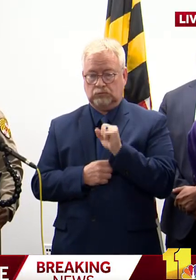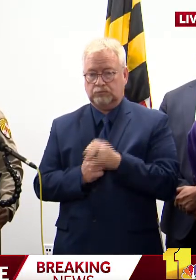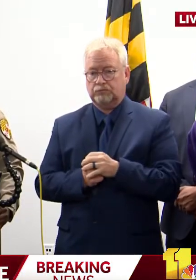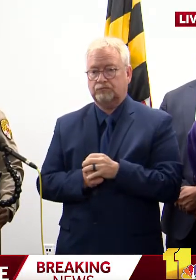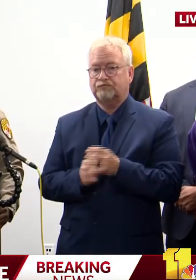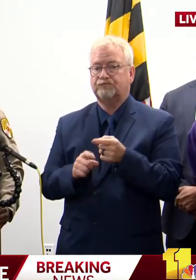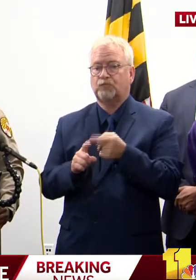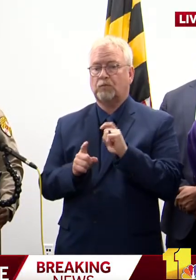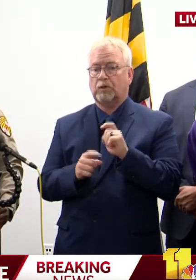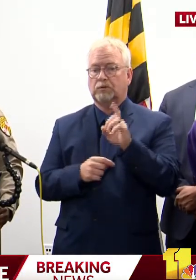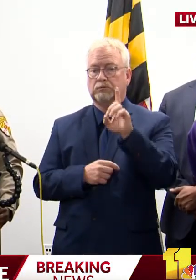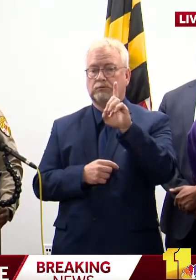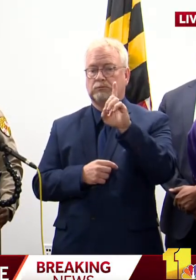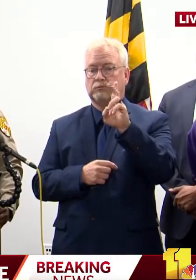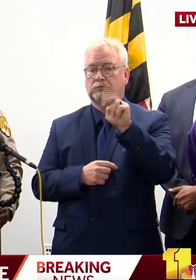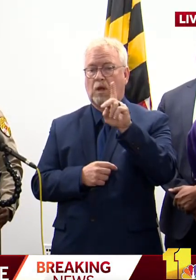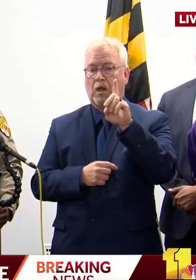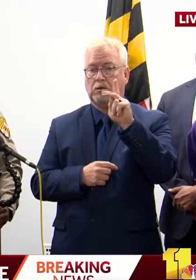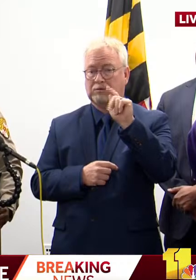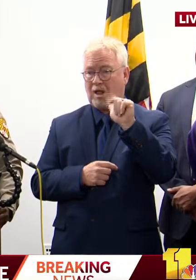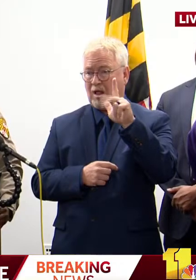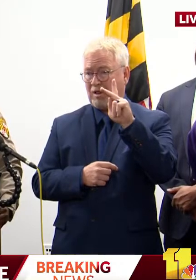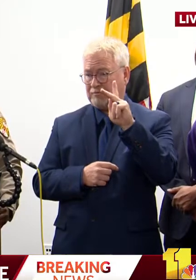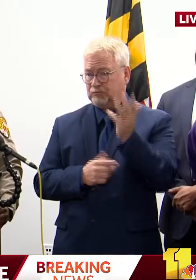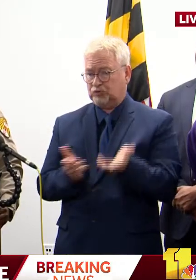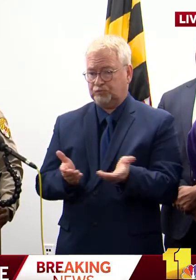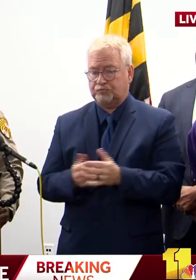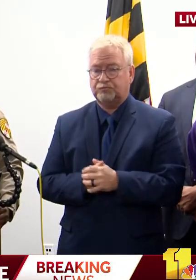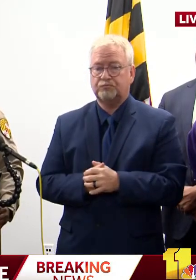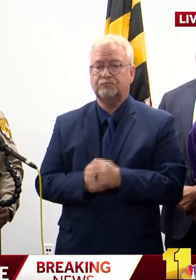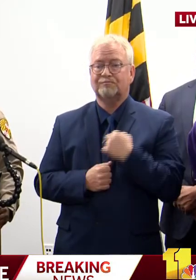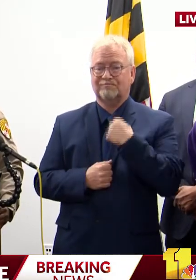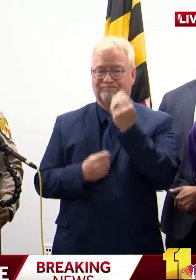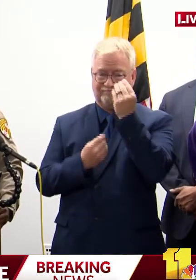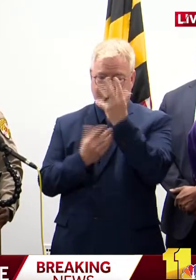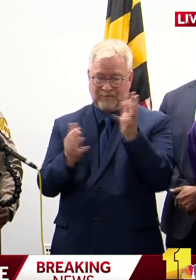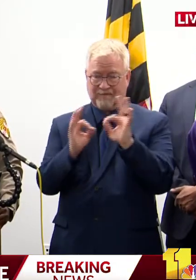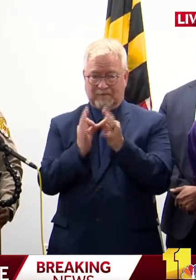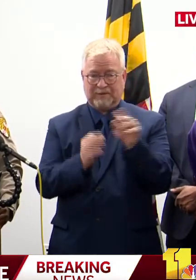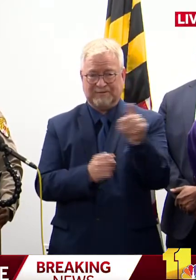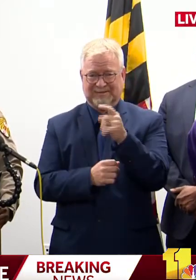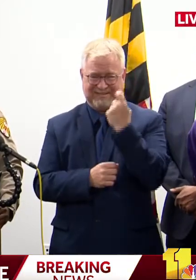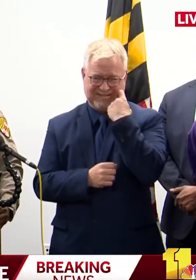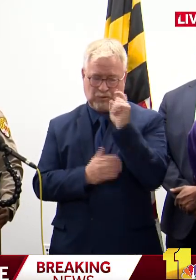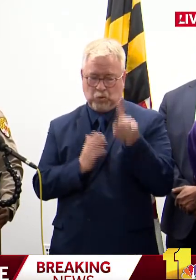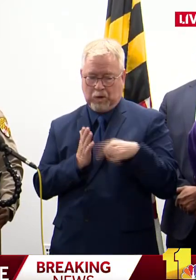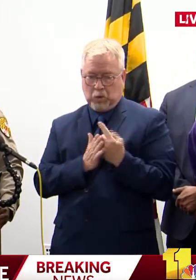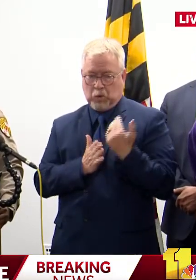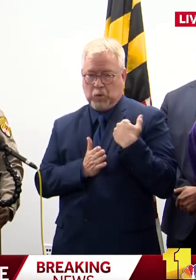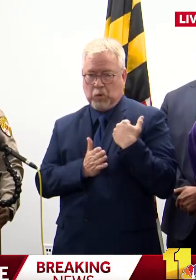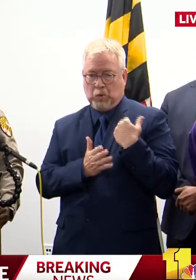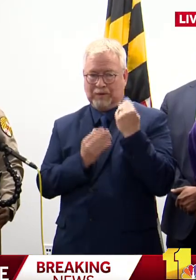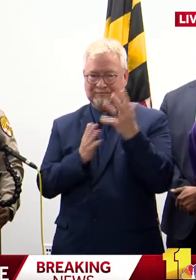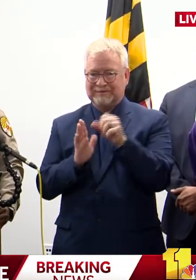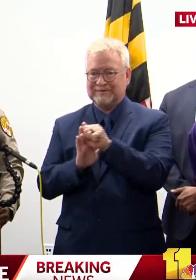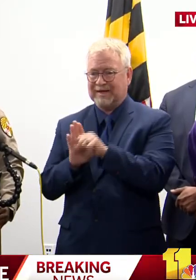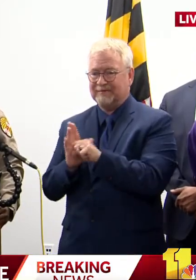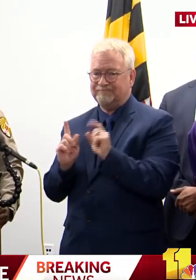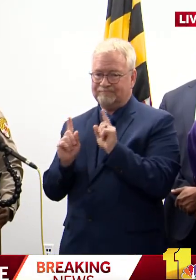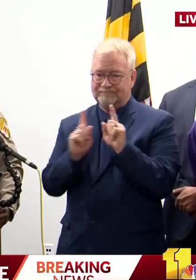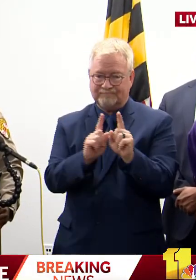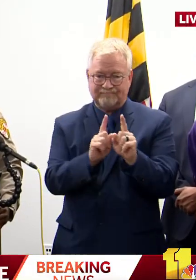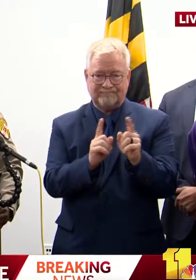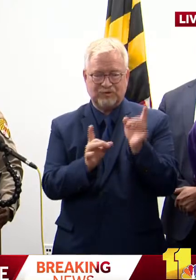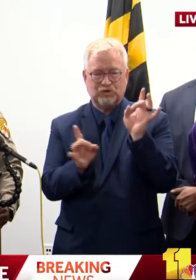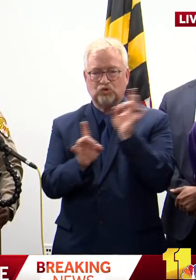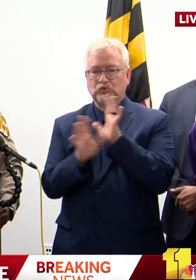Their family members were notified just over an hour ago in person by Maryland State Police personnel with crisis